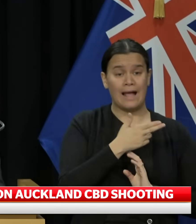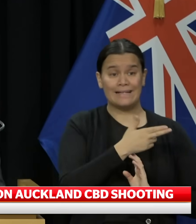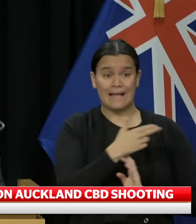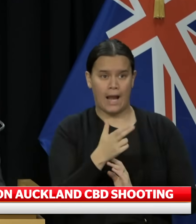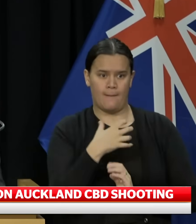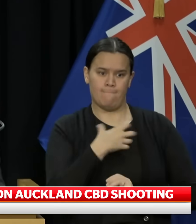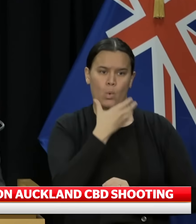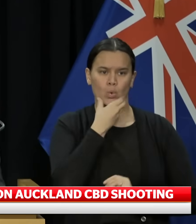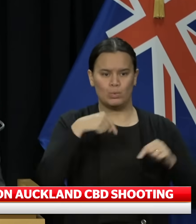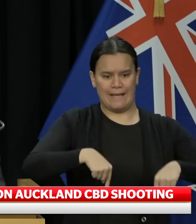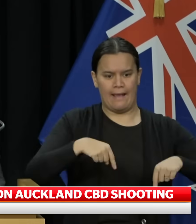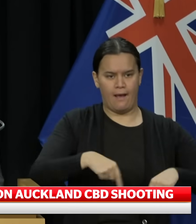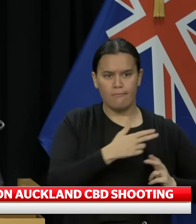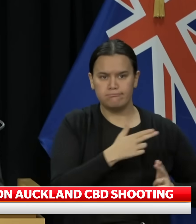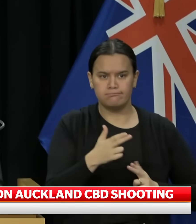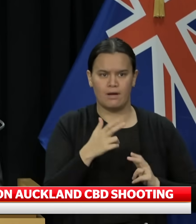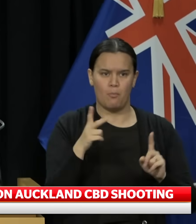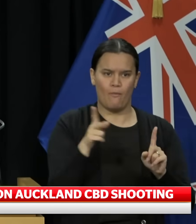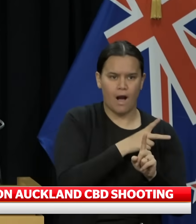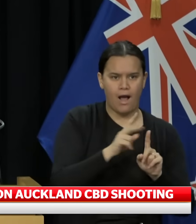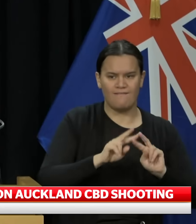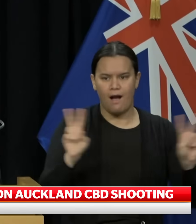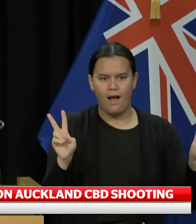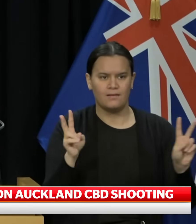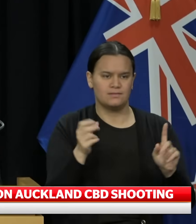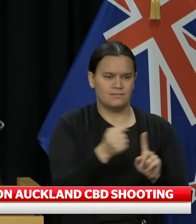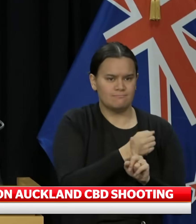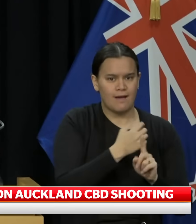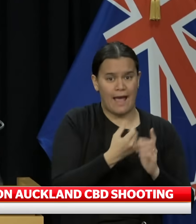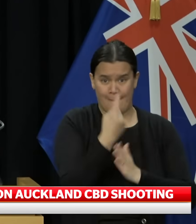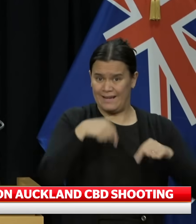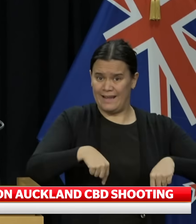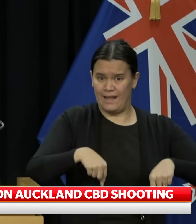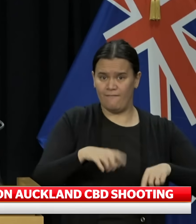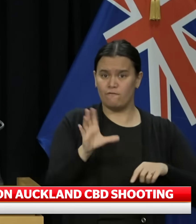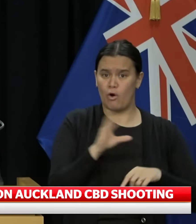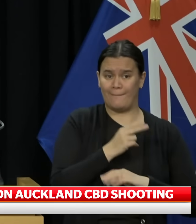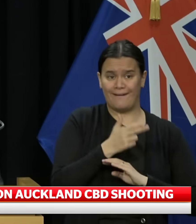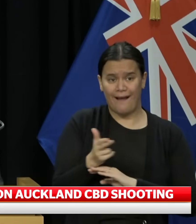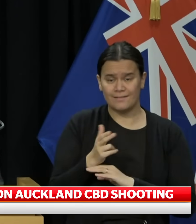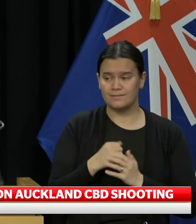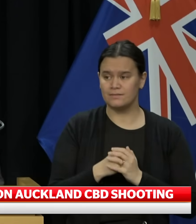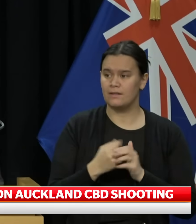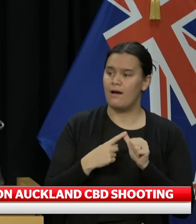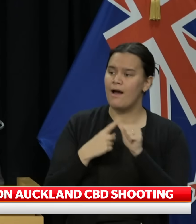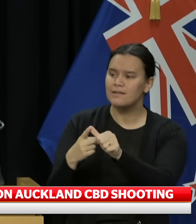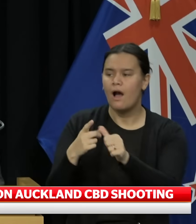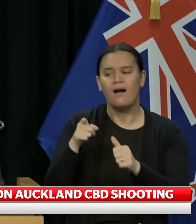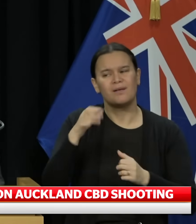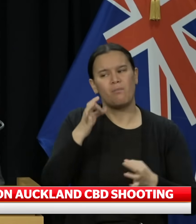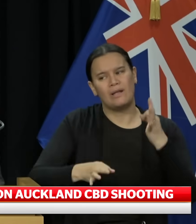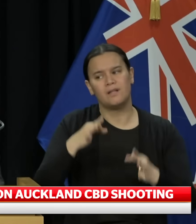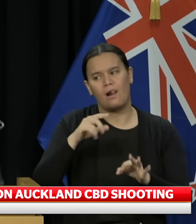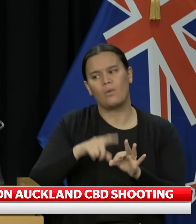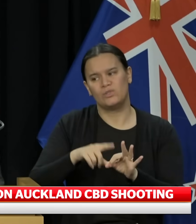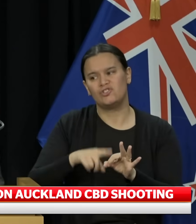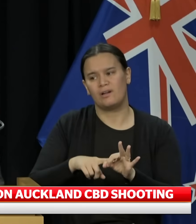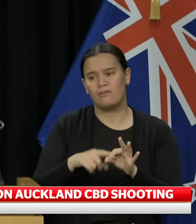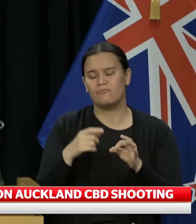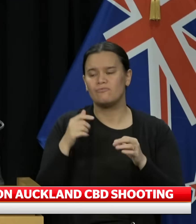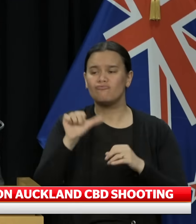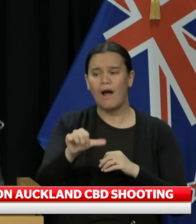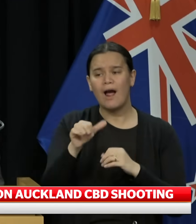moment. Obviously, there'll be plenty of time for wider commentary about it. Right now, I think our message needs to be